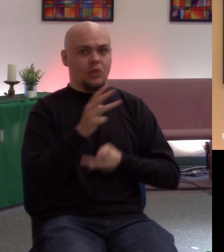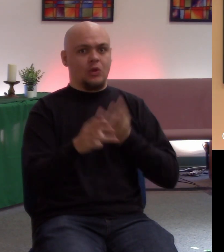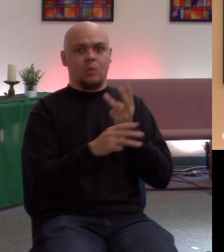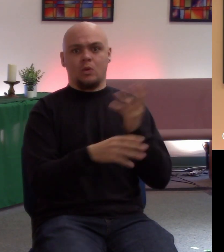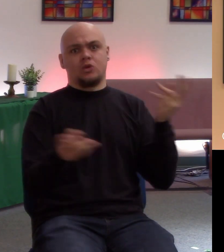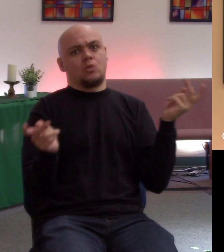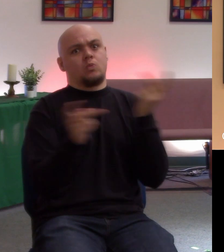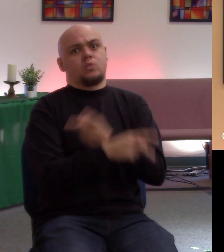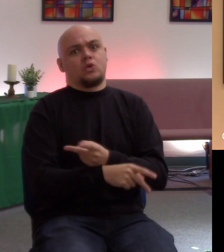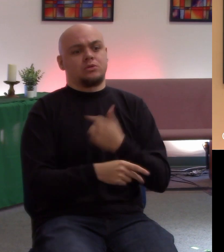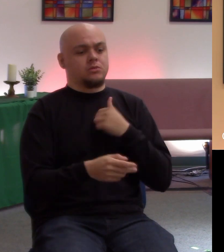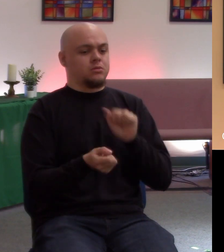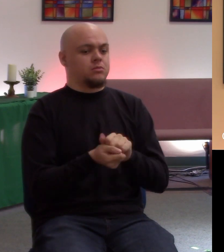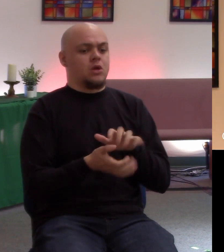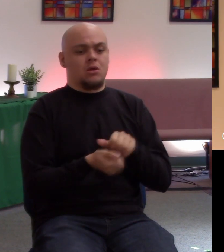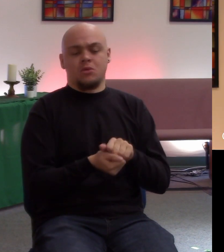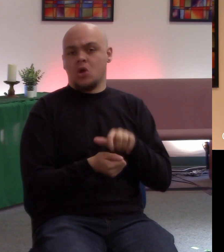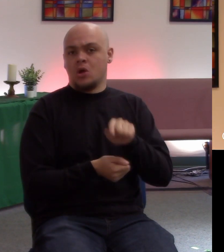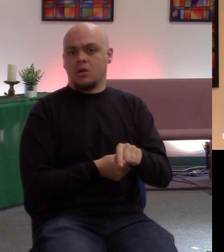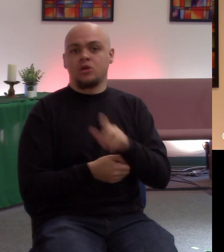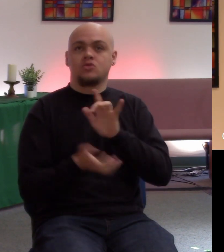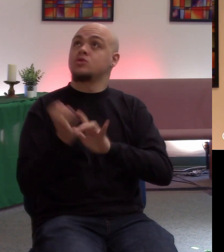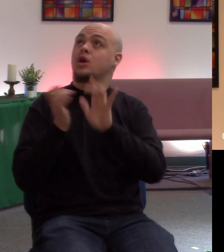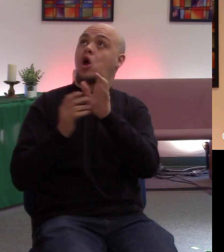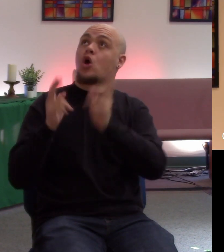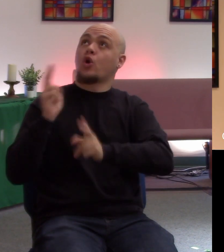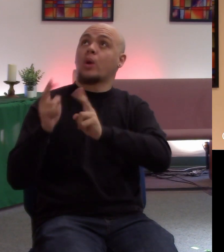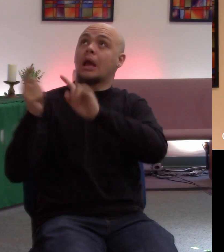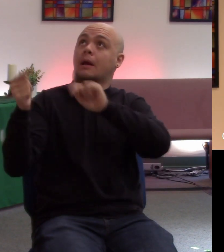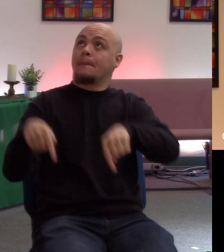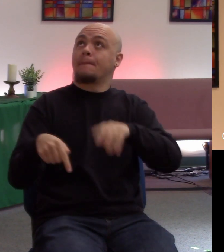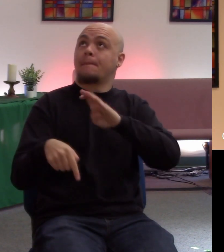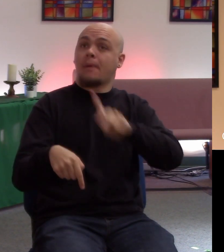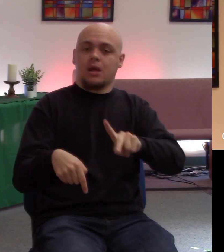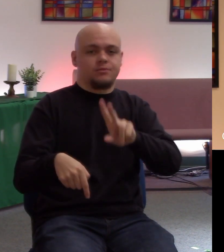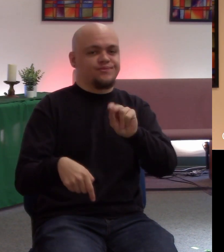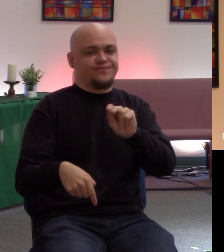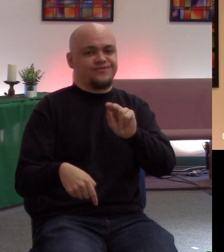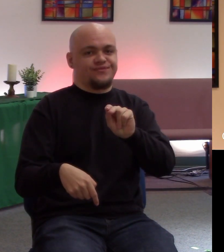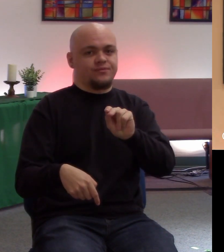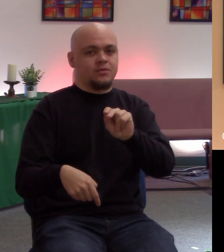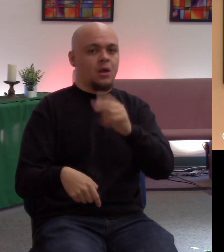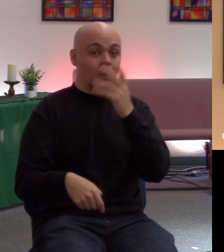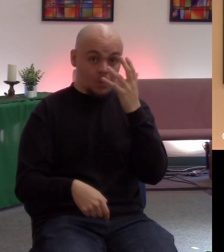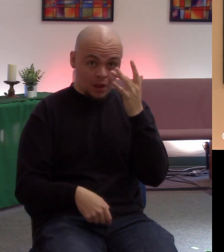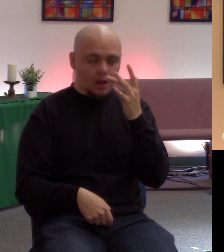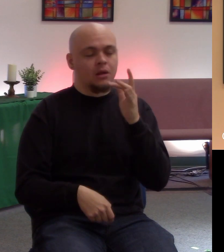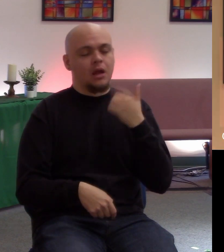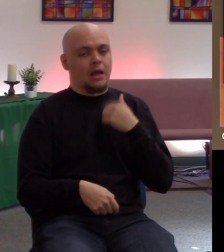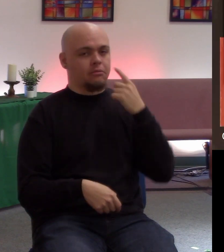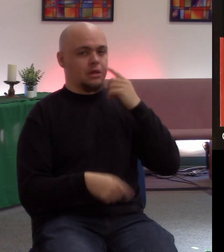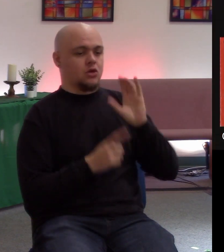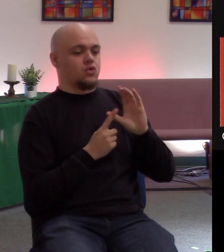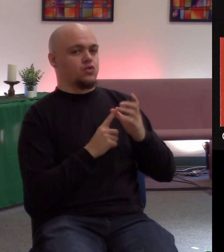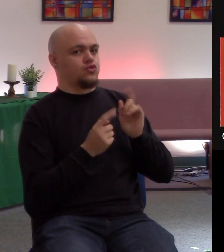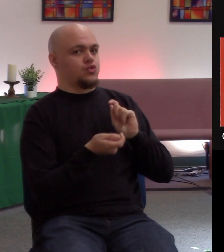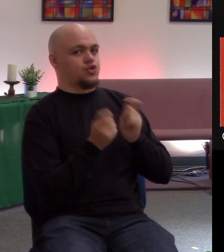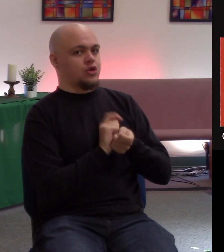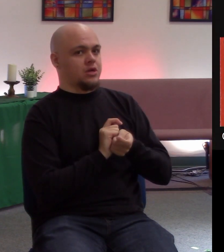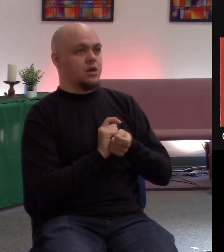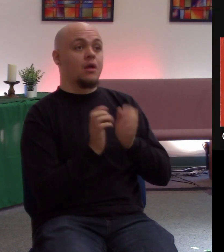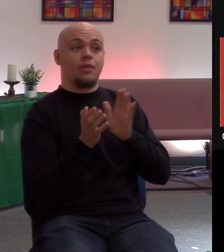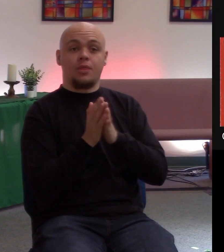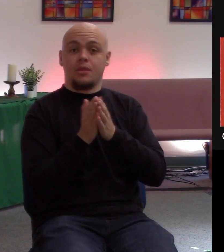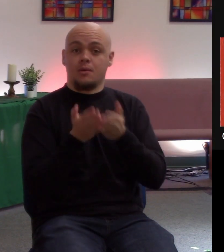world can't get much worse than this, so Jesus has got to hurry up and come back. But no, it's not. But I think that's part of why. But this is